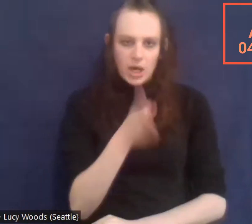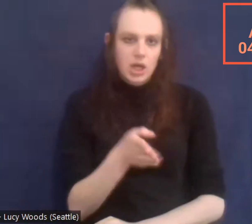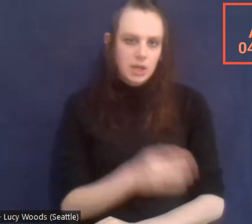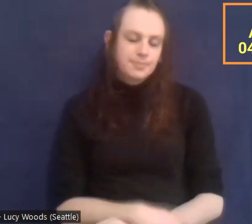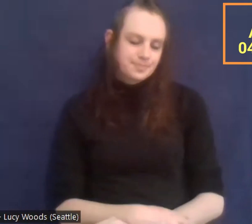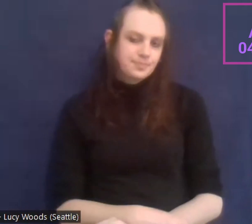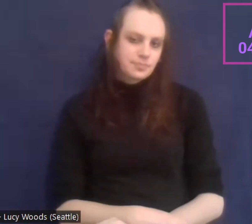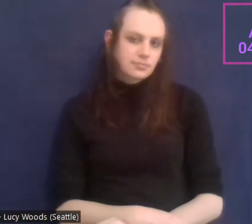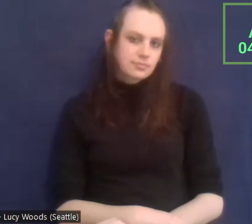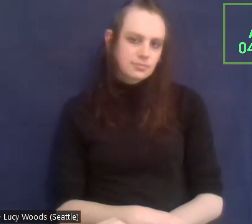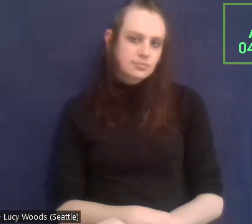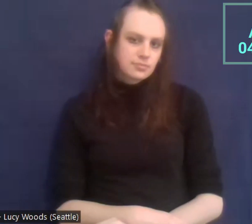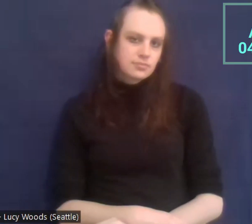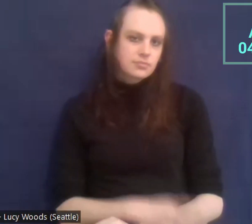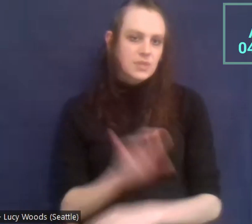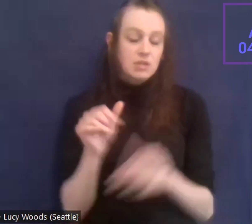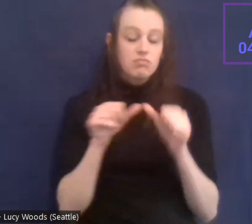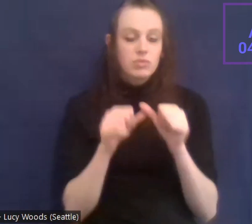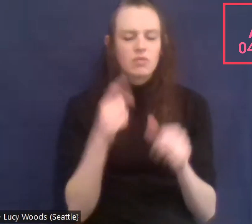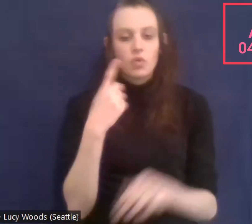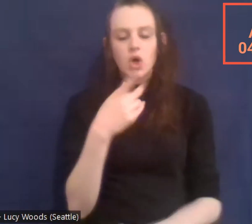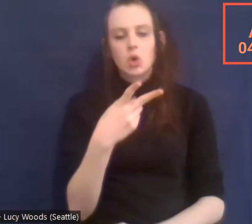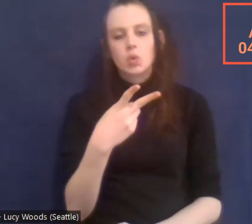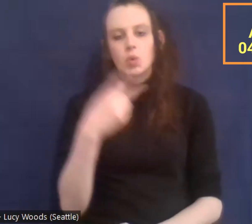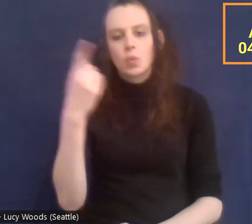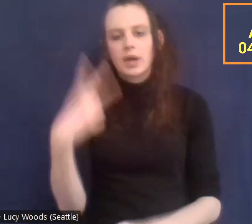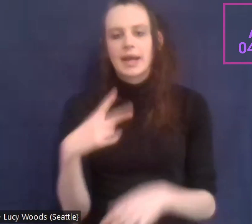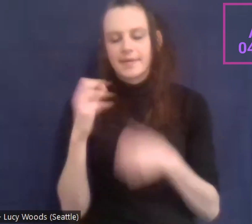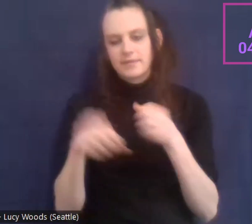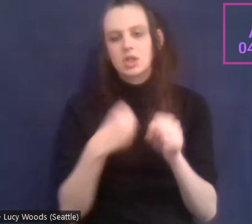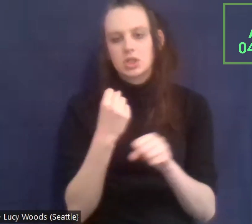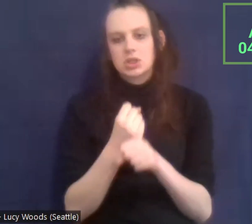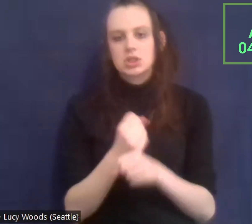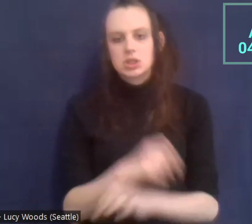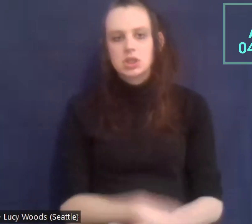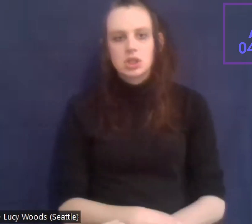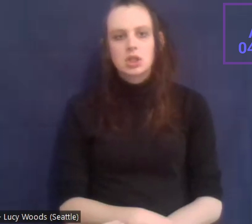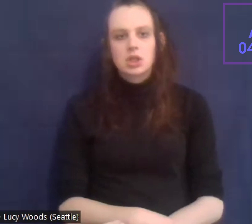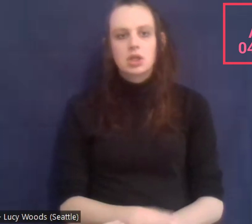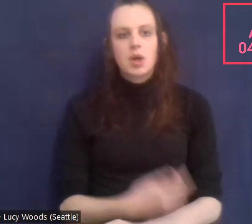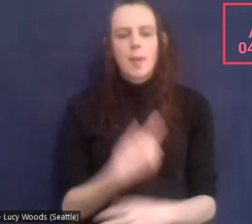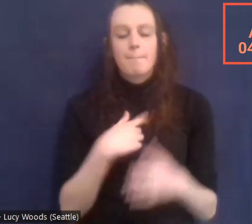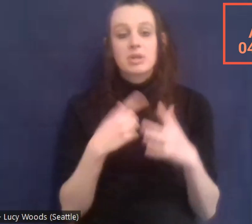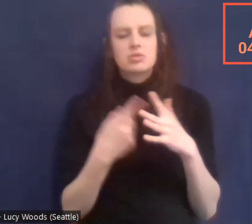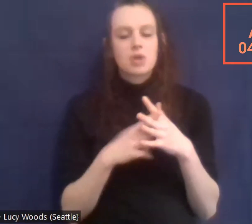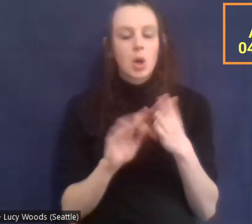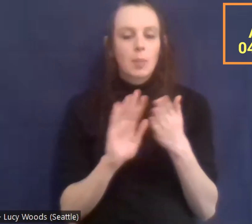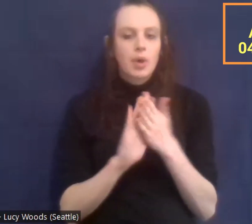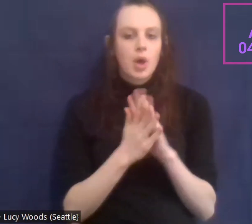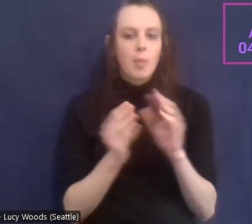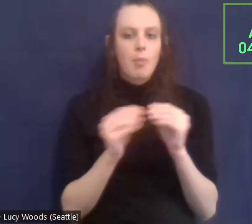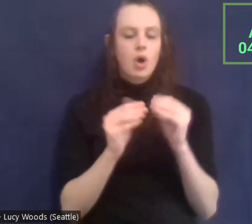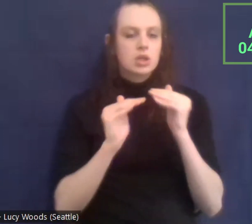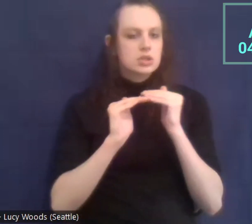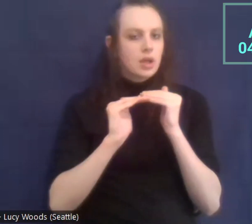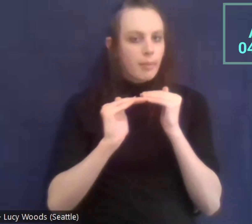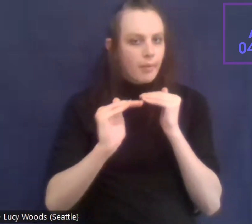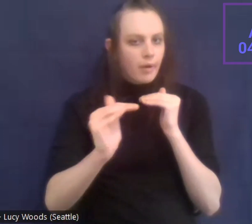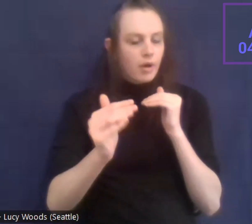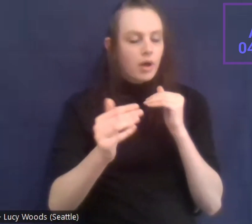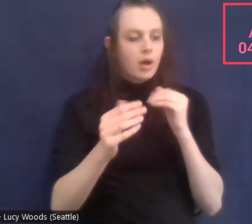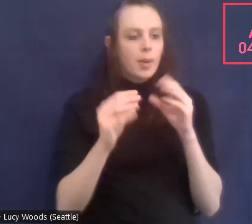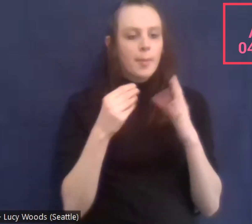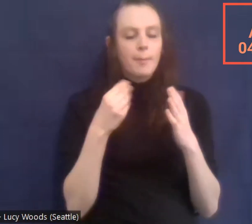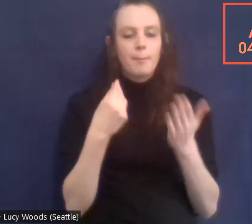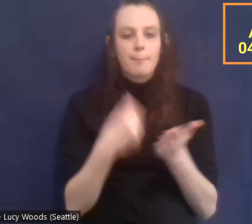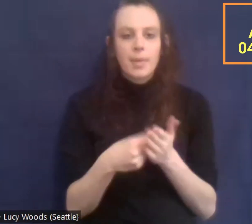so that would go on for another 2.5 years. I was starting to stabilize, like saving money, all the stuff.